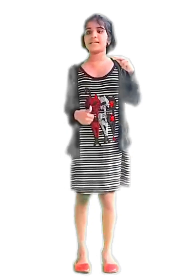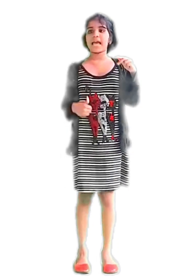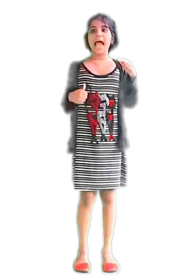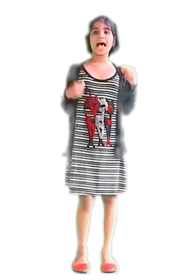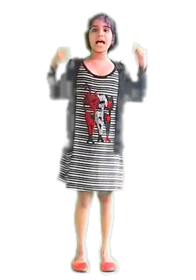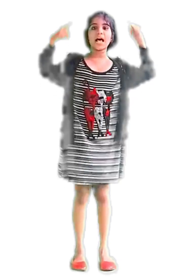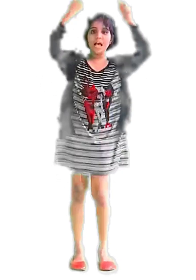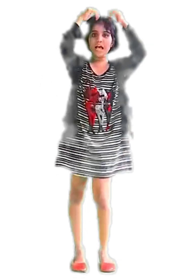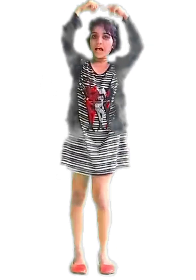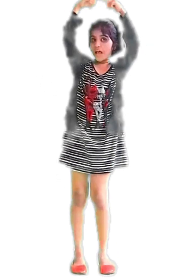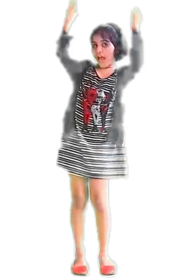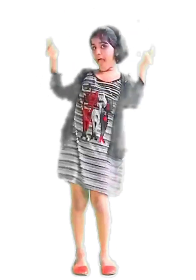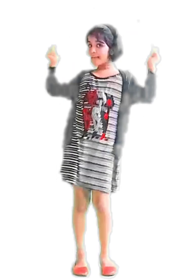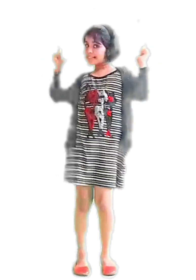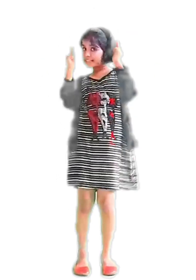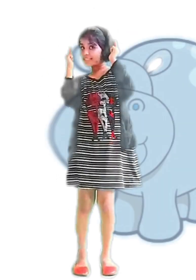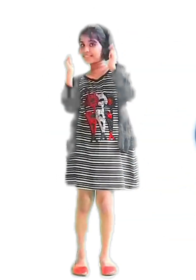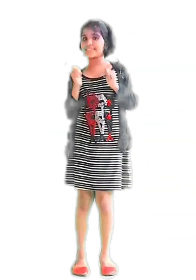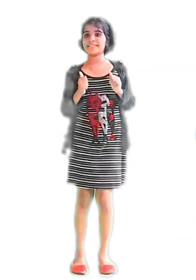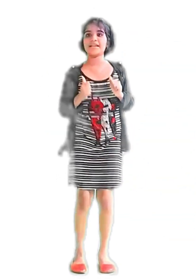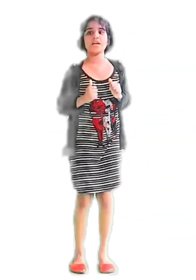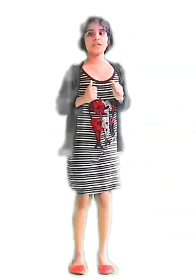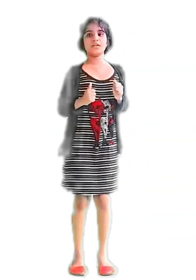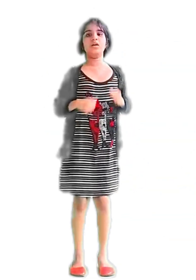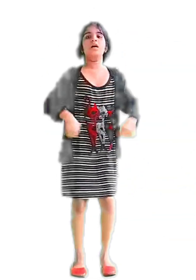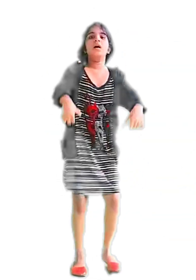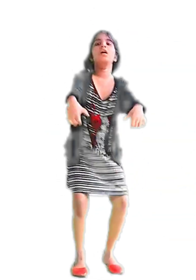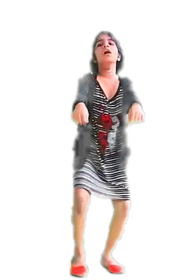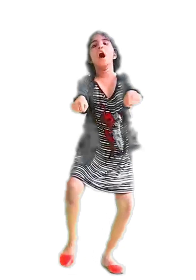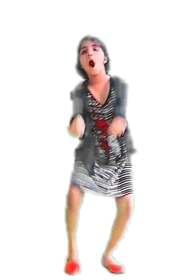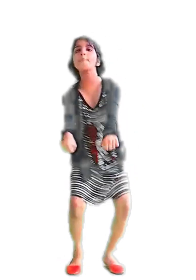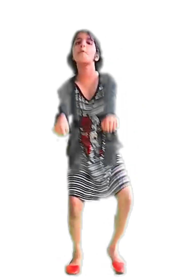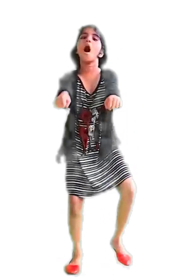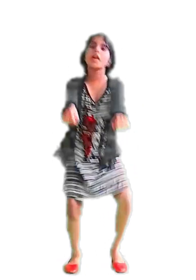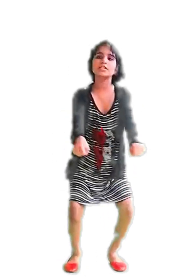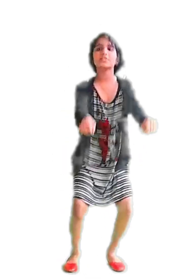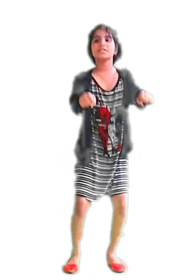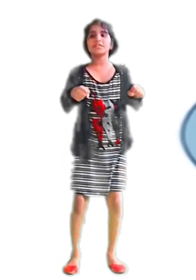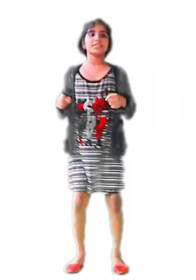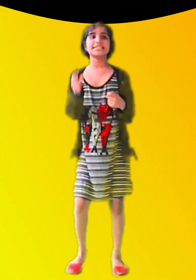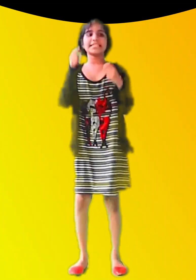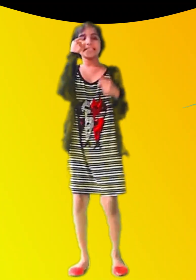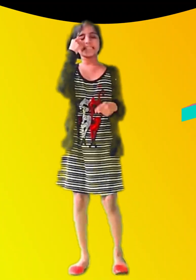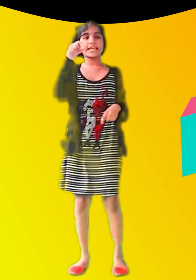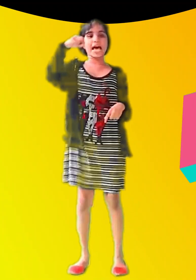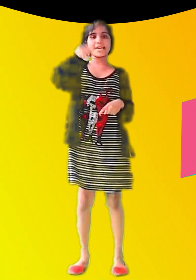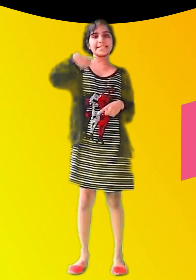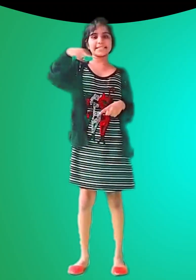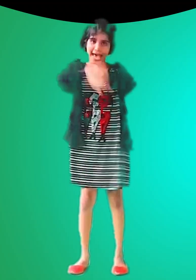H, H, hat. H, H, hippo. C, it's A, it's signing